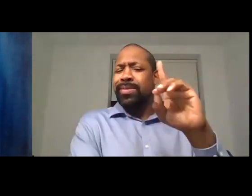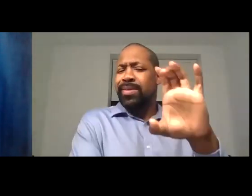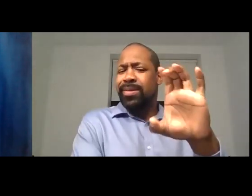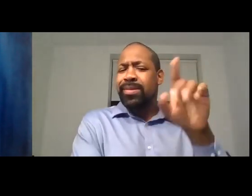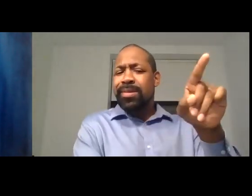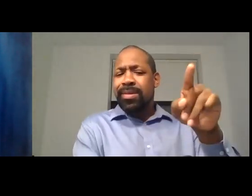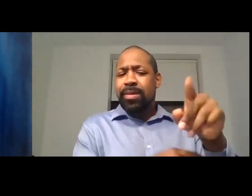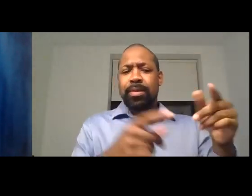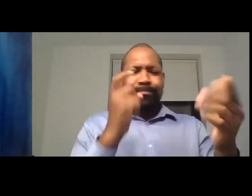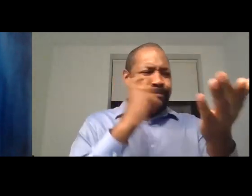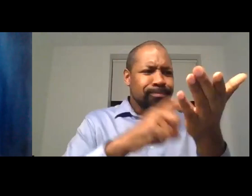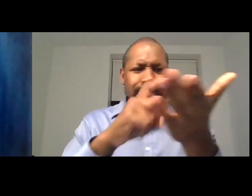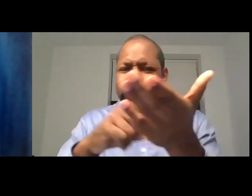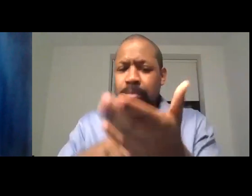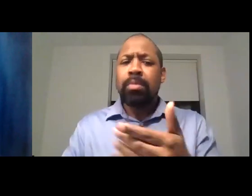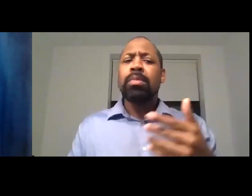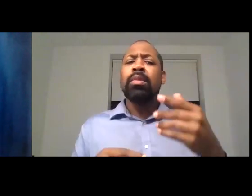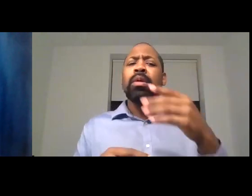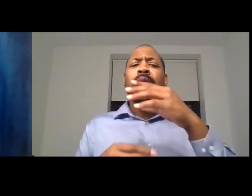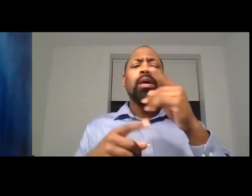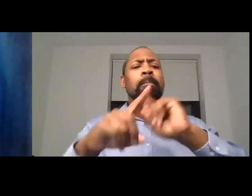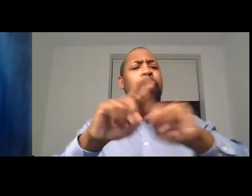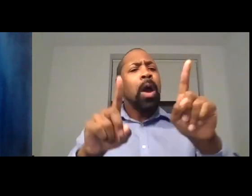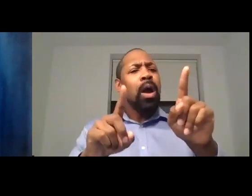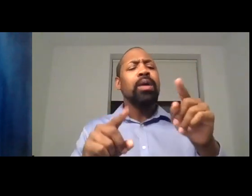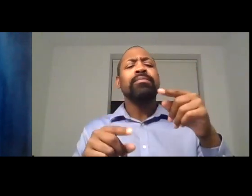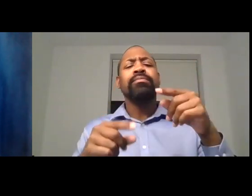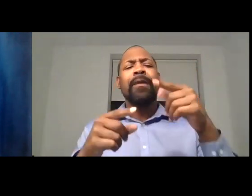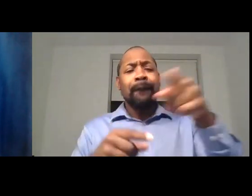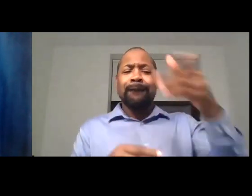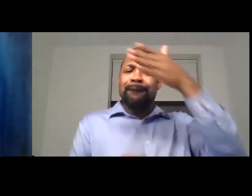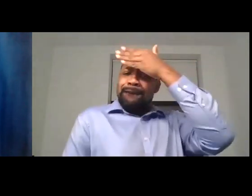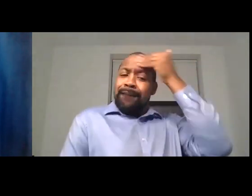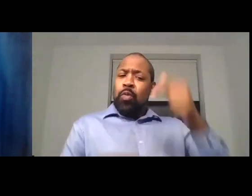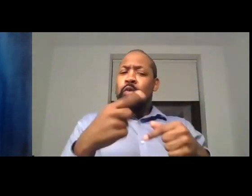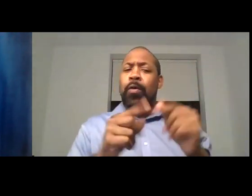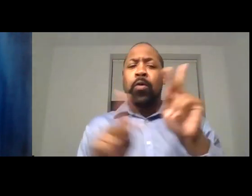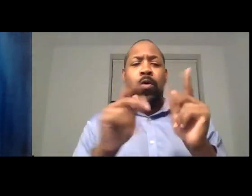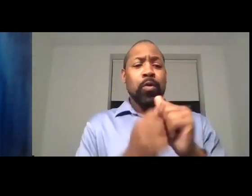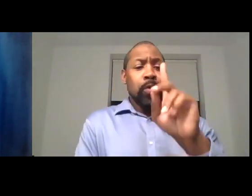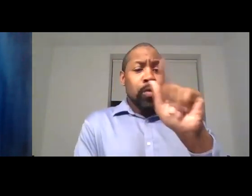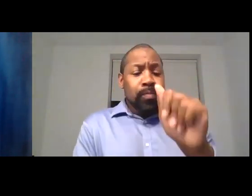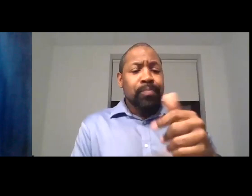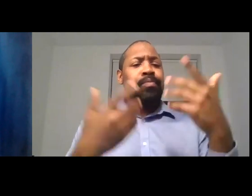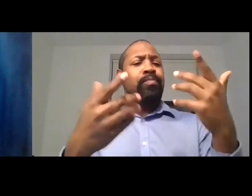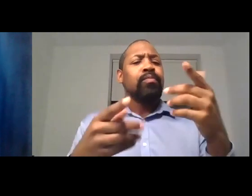of the groups and establishing what the CDC has set out